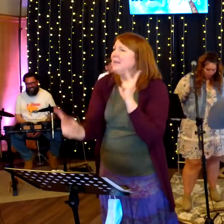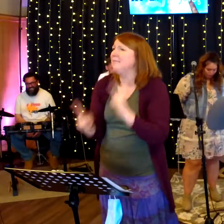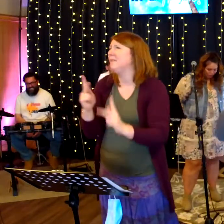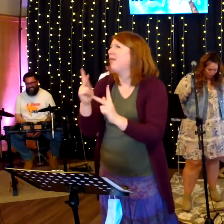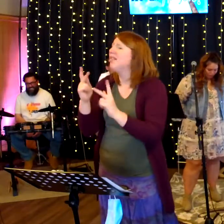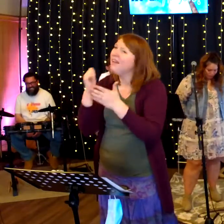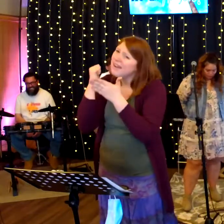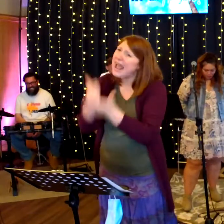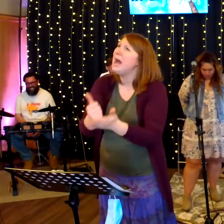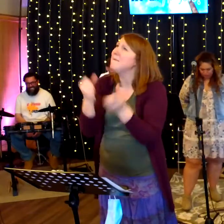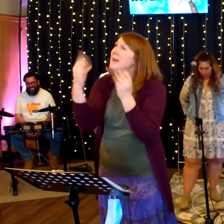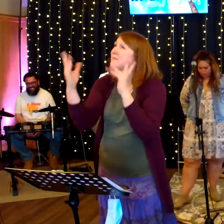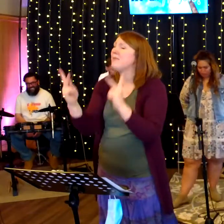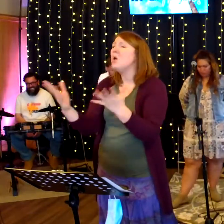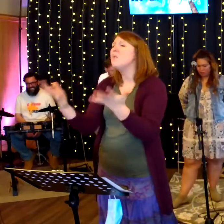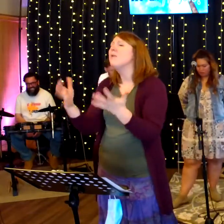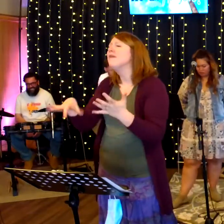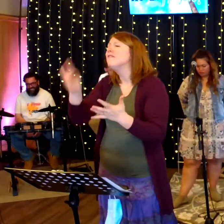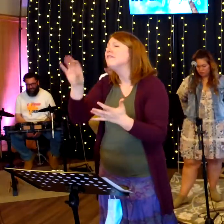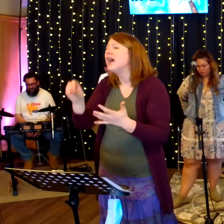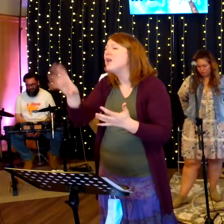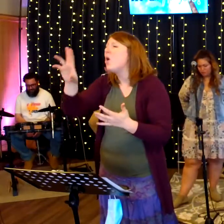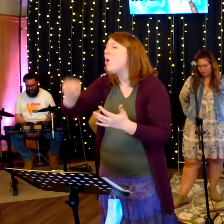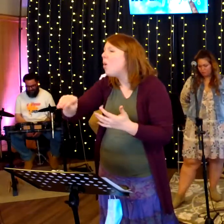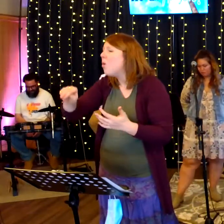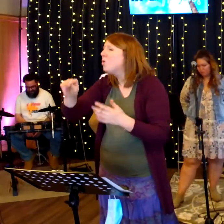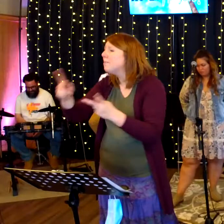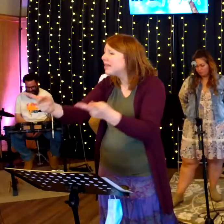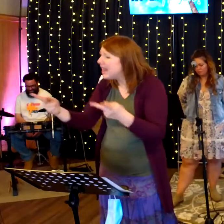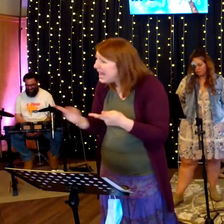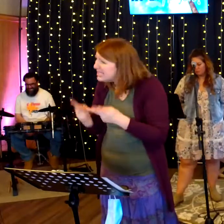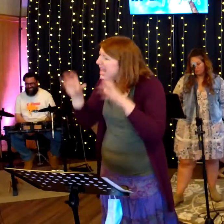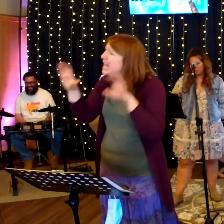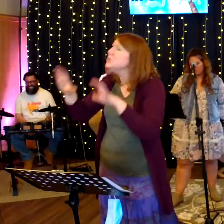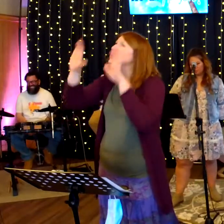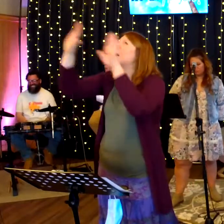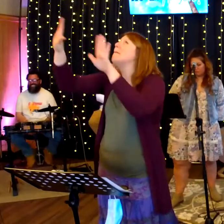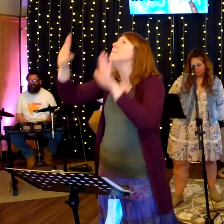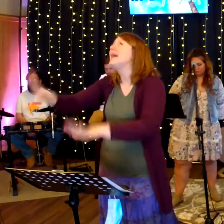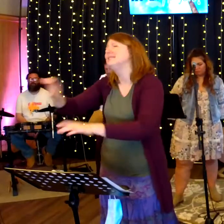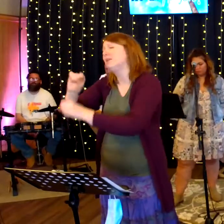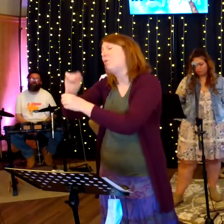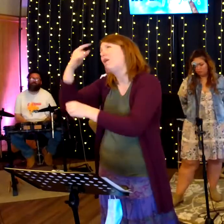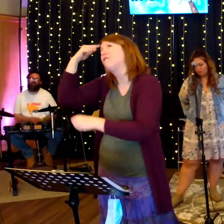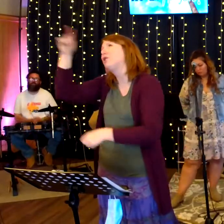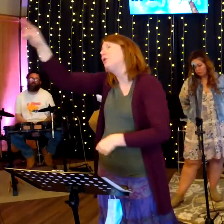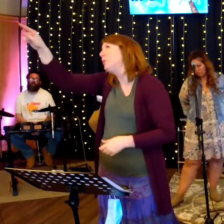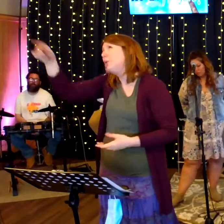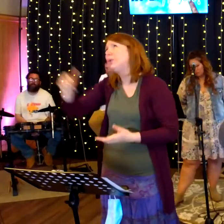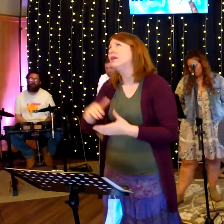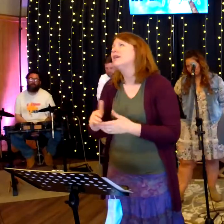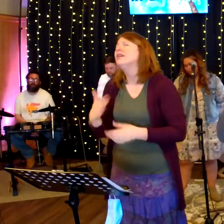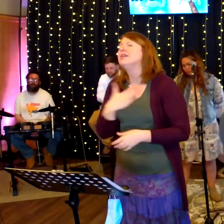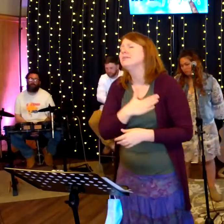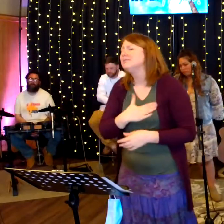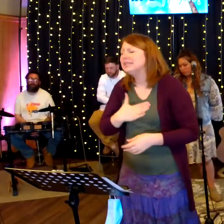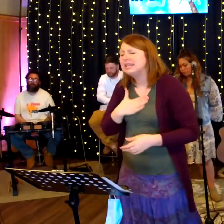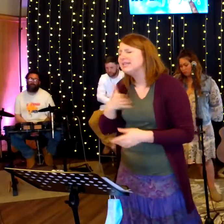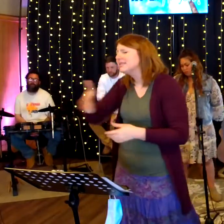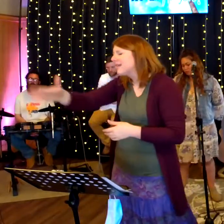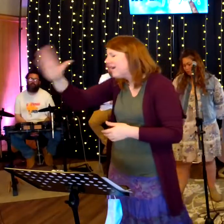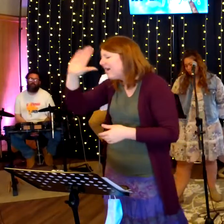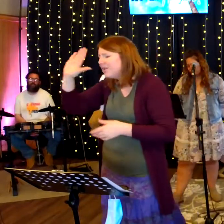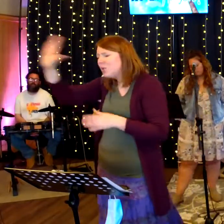just find our own place and to be able to continue to do amazing works for you, that we might be in awe, that we might be